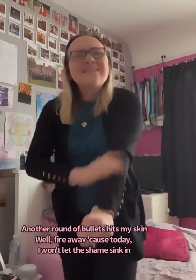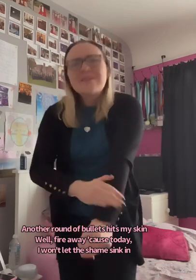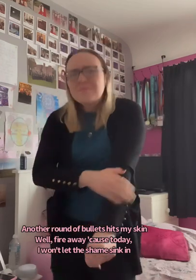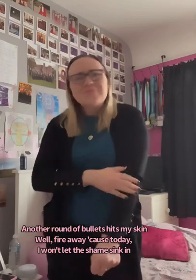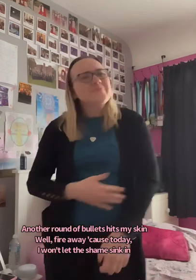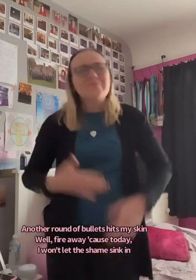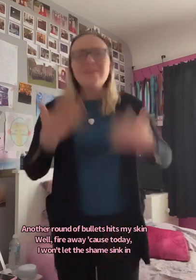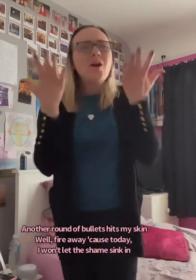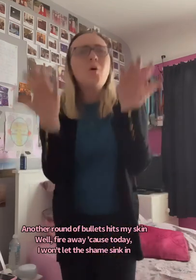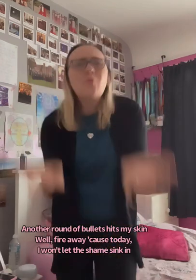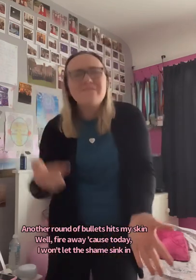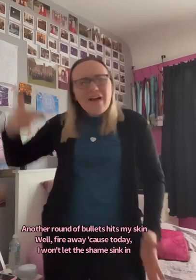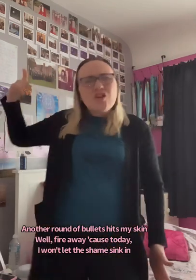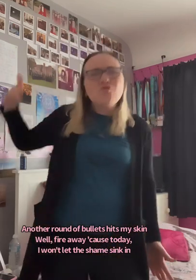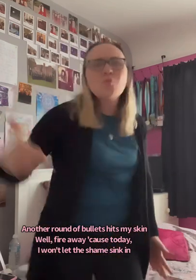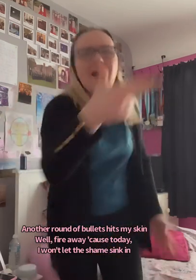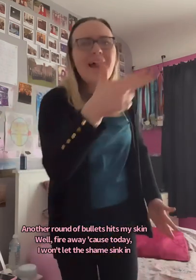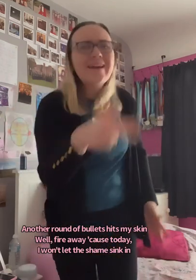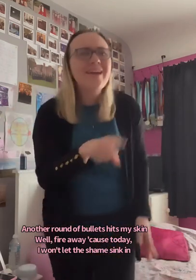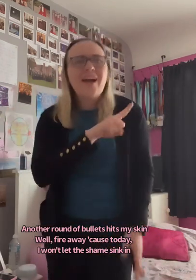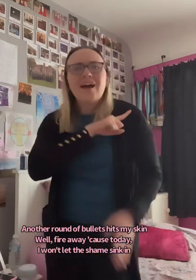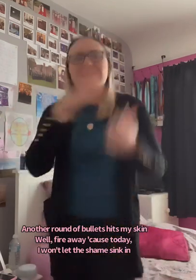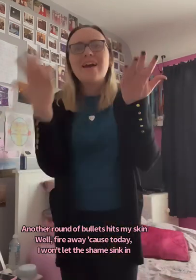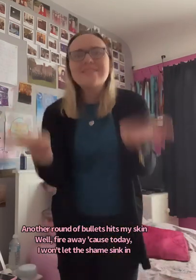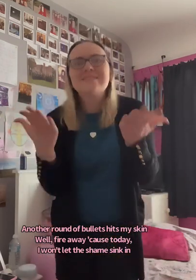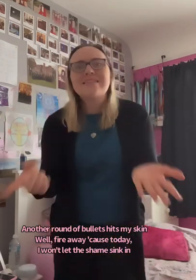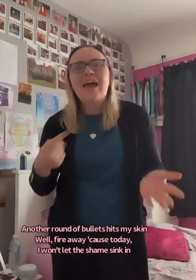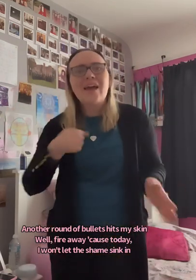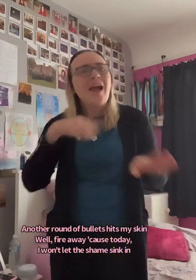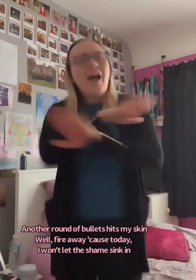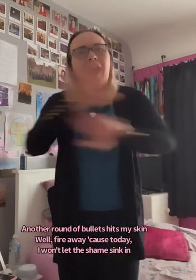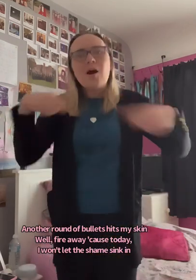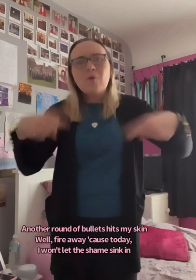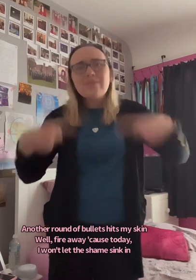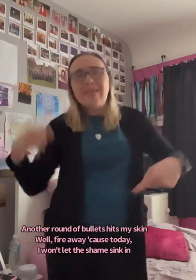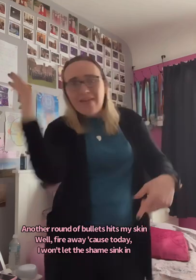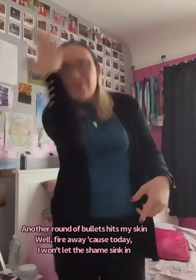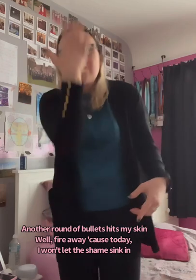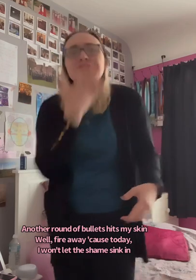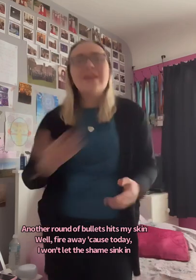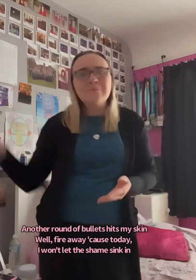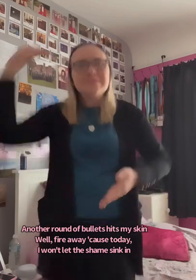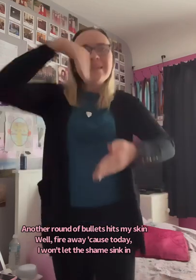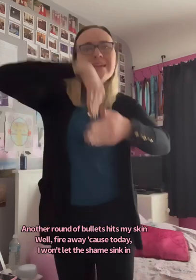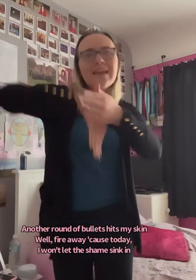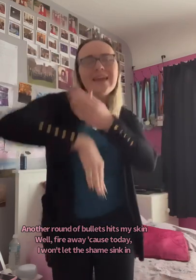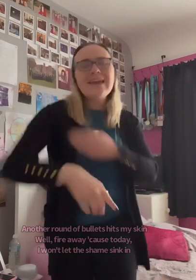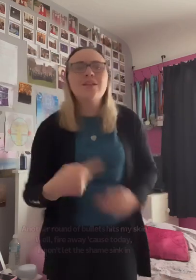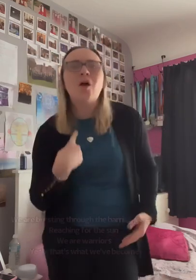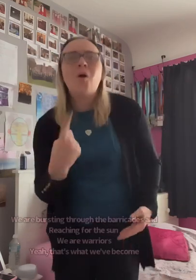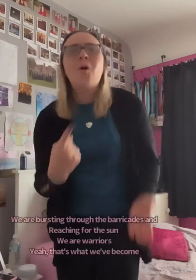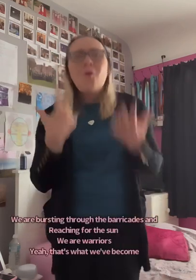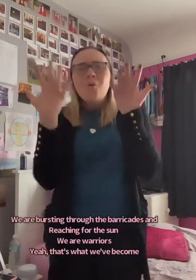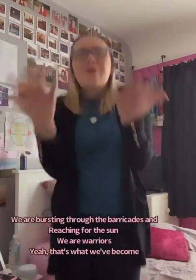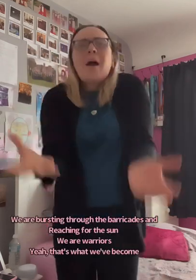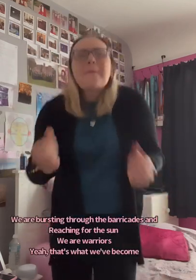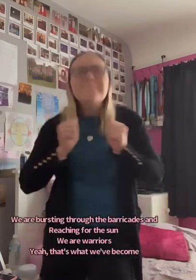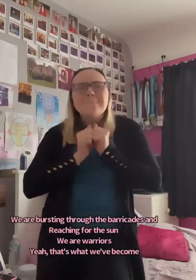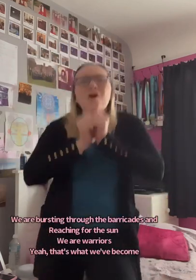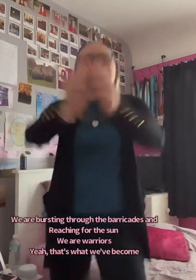skin. Fire away, 'cause today I won't let the shame sink in. We are